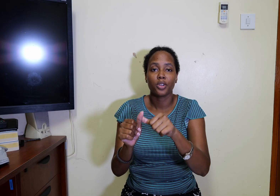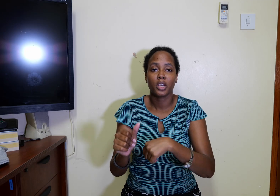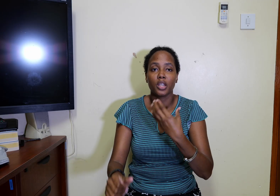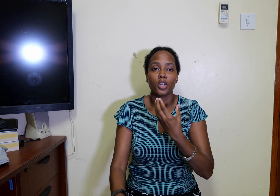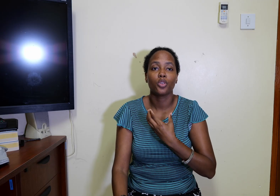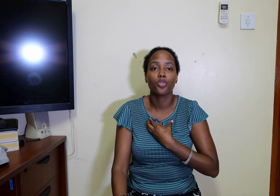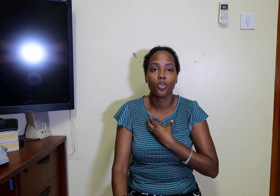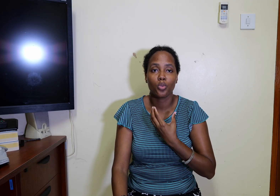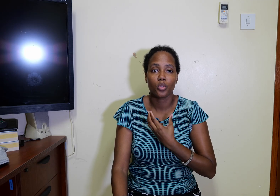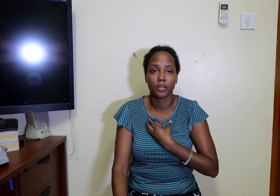every groan.